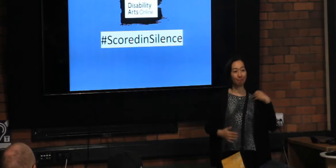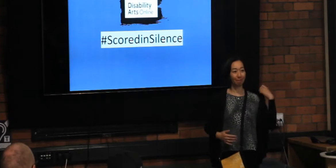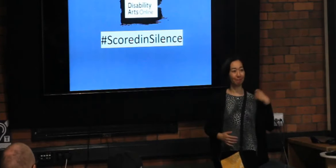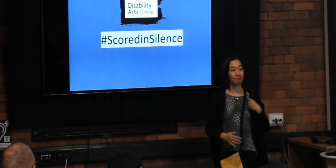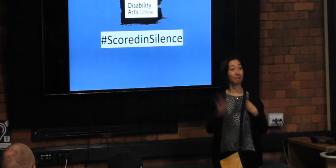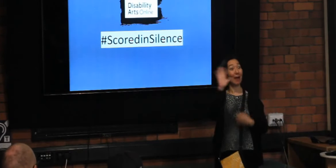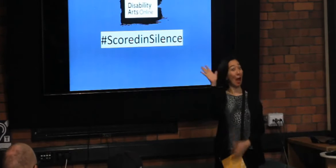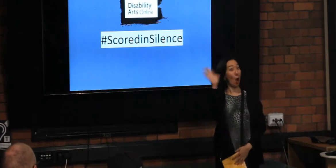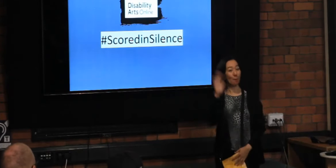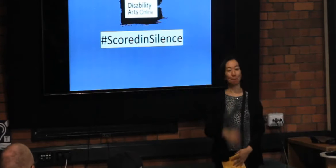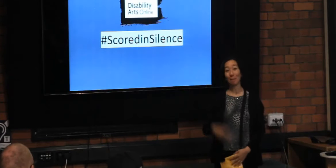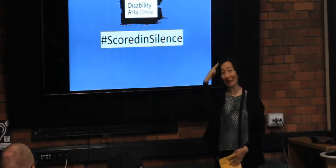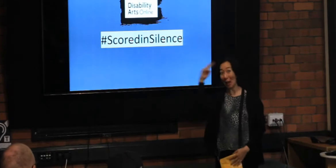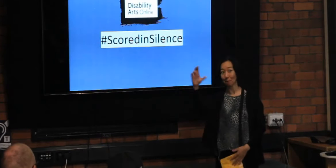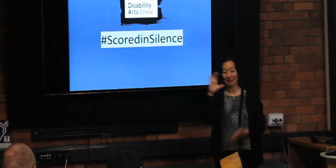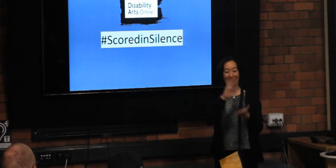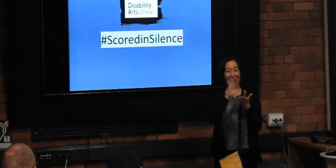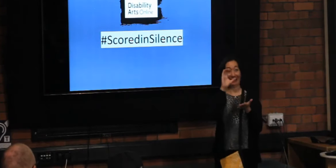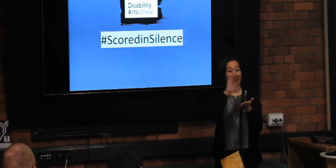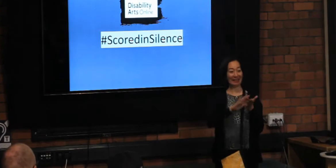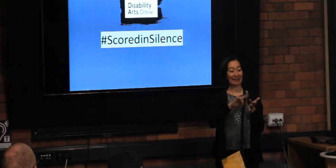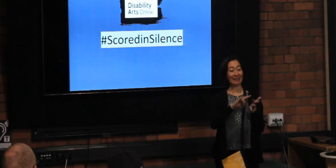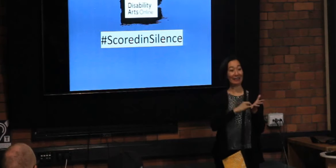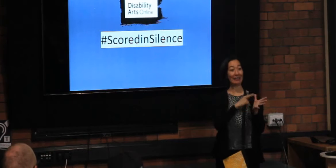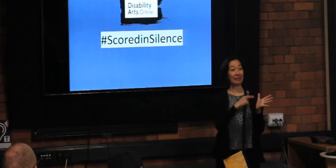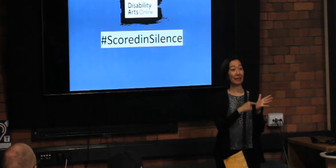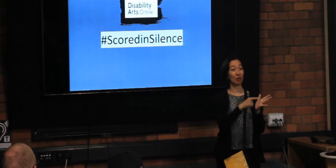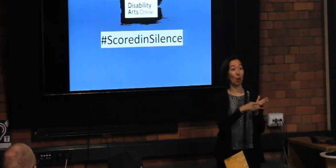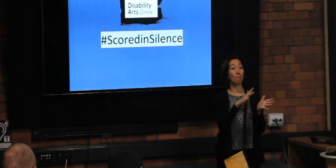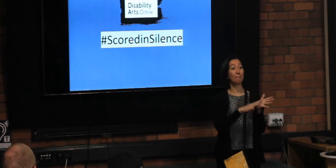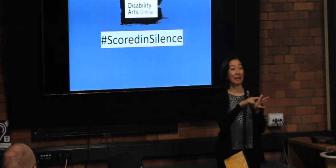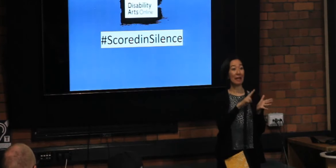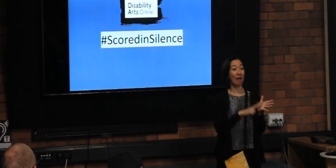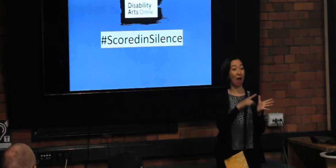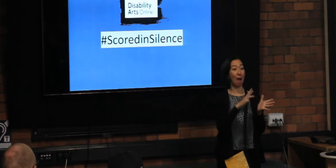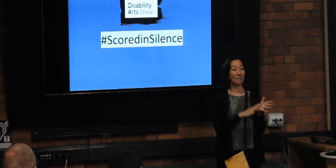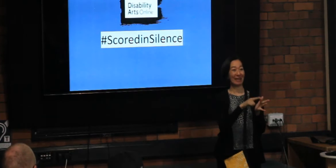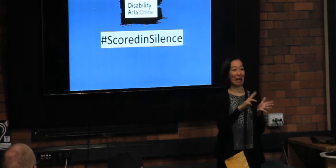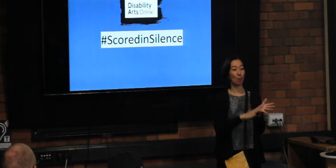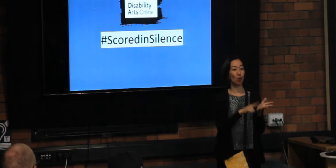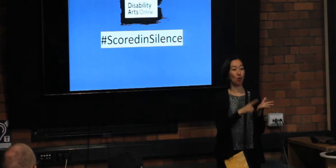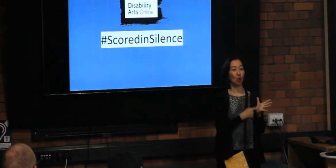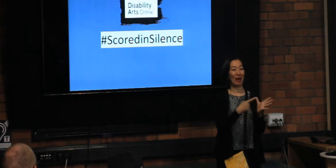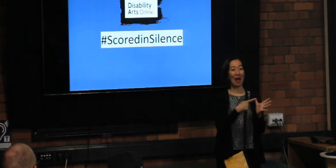Good, thank you everyone. Hello, my name is Chisato